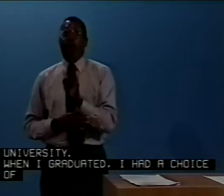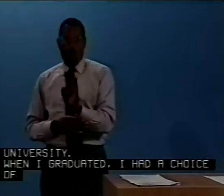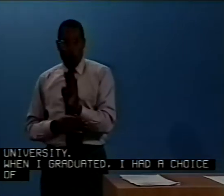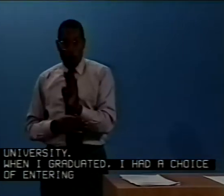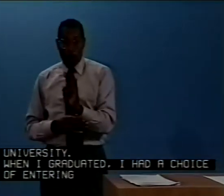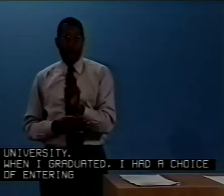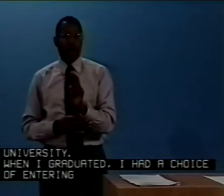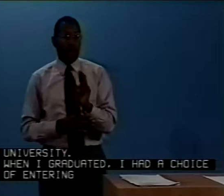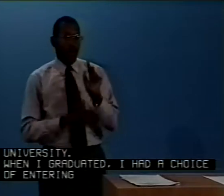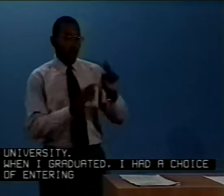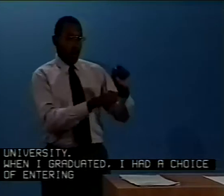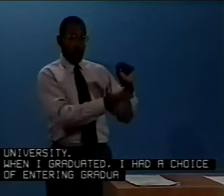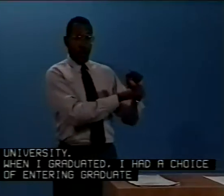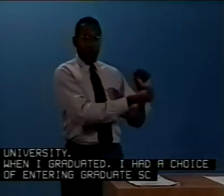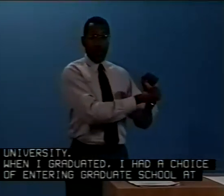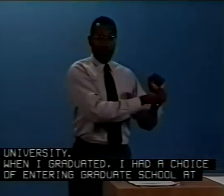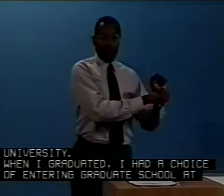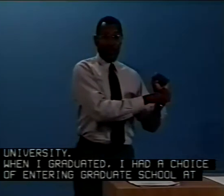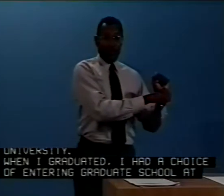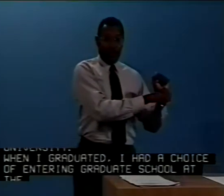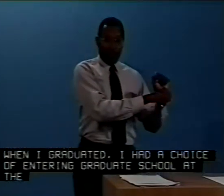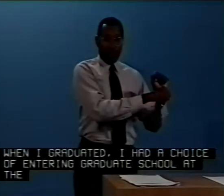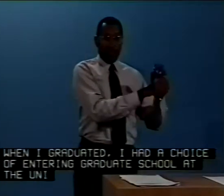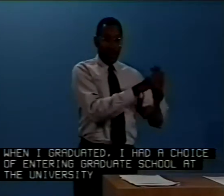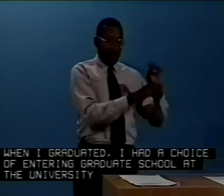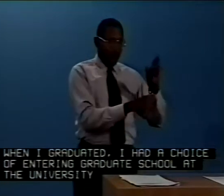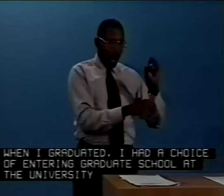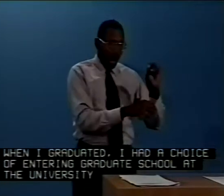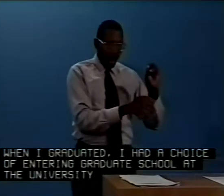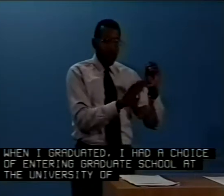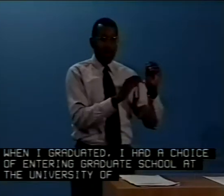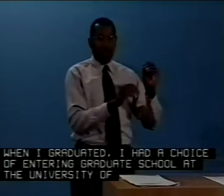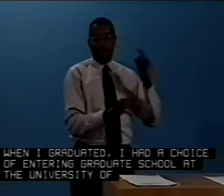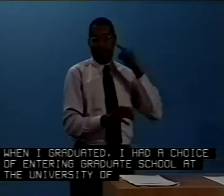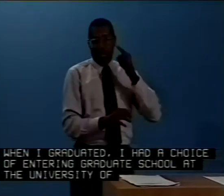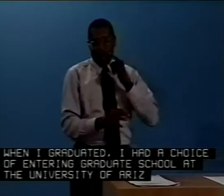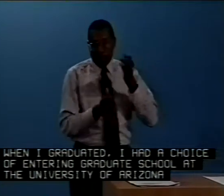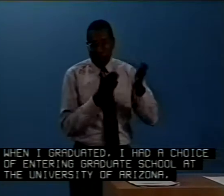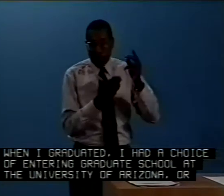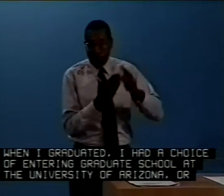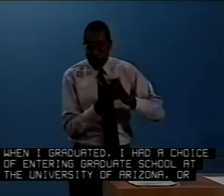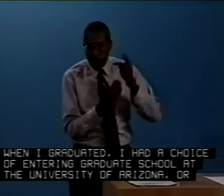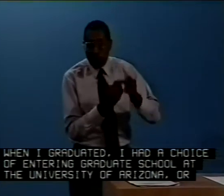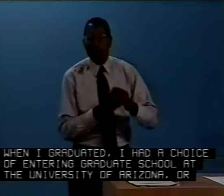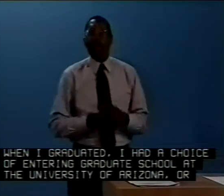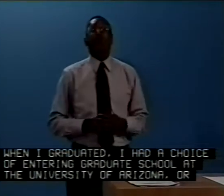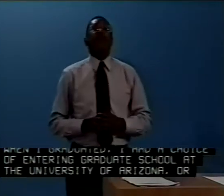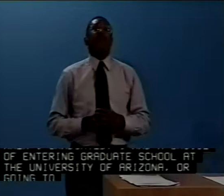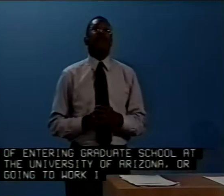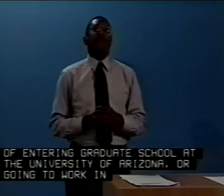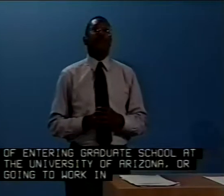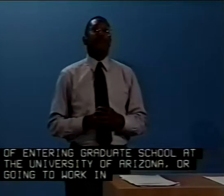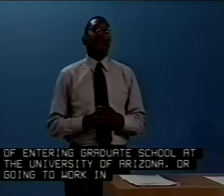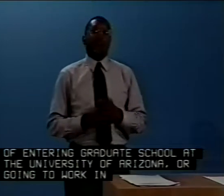Arizona, or going to work in Ohio, a service